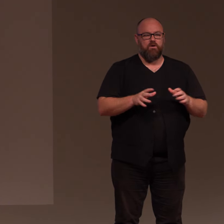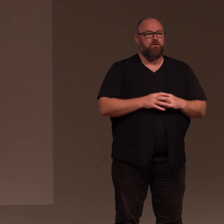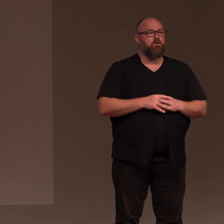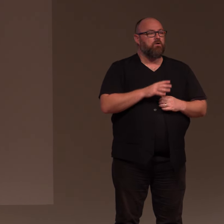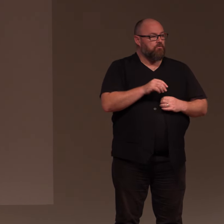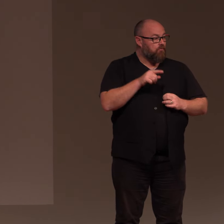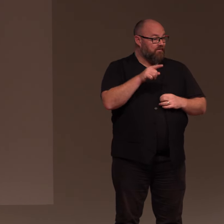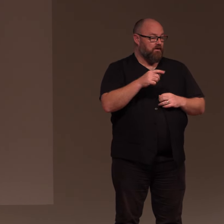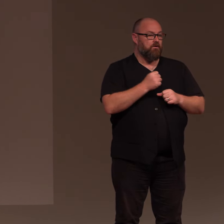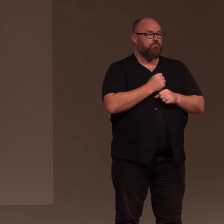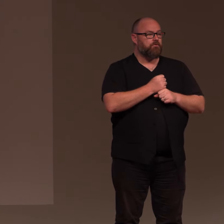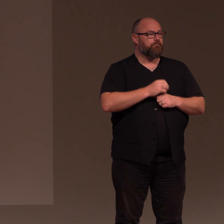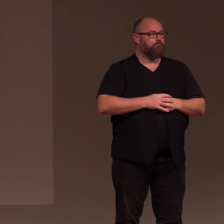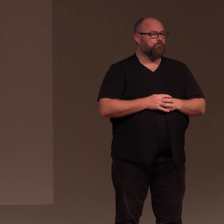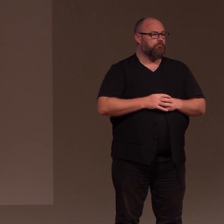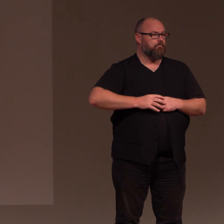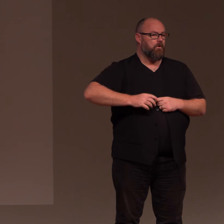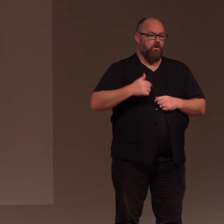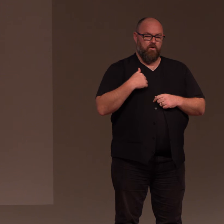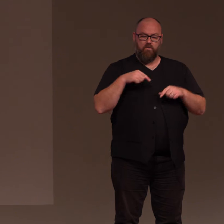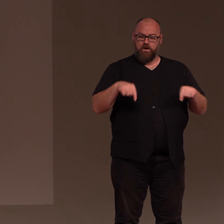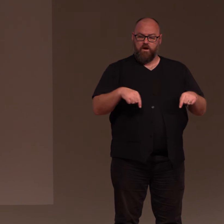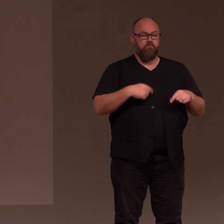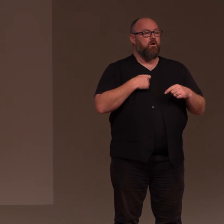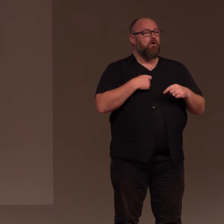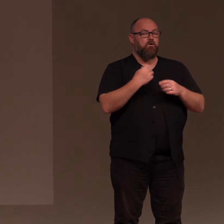pagoda there with a fig tree growing on top.